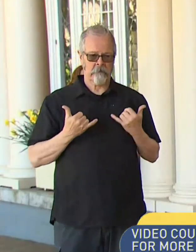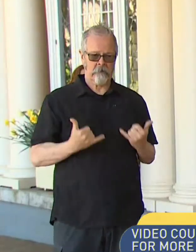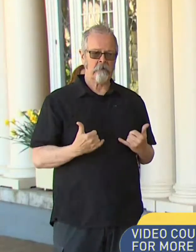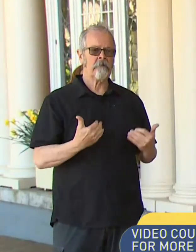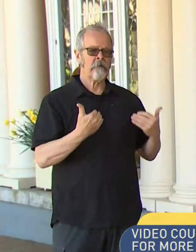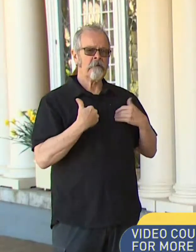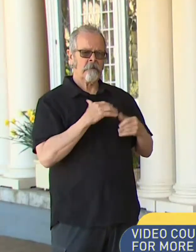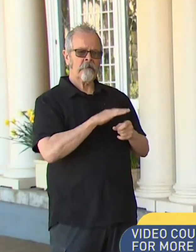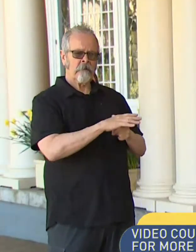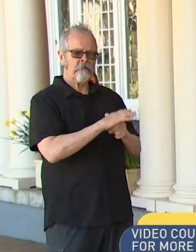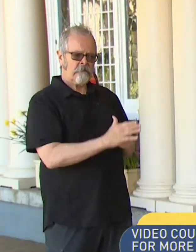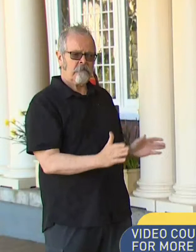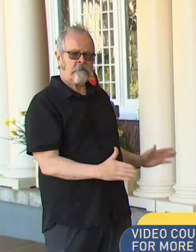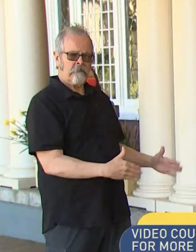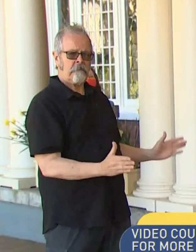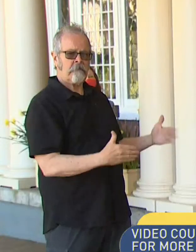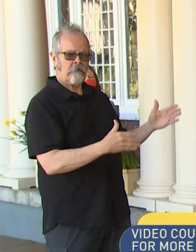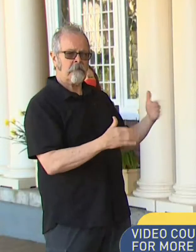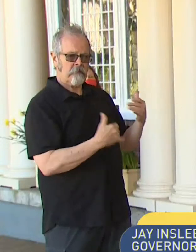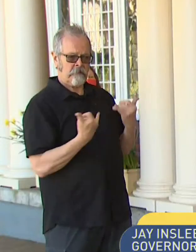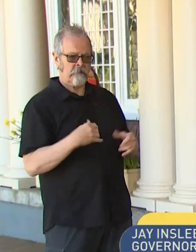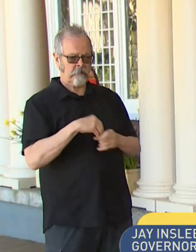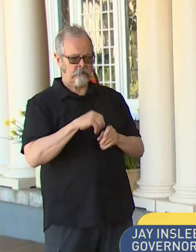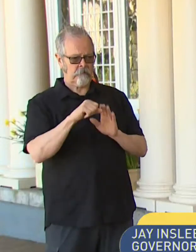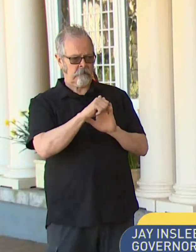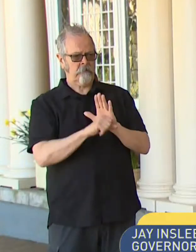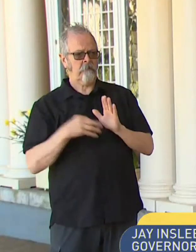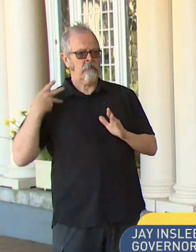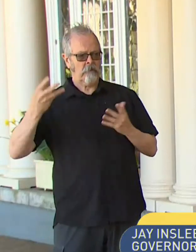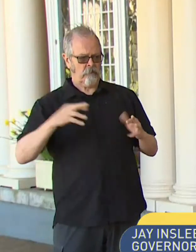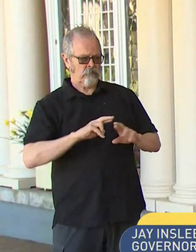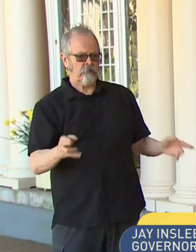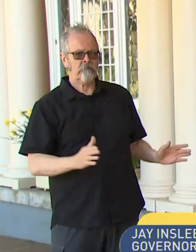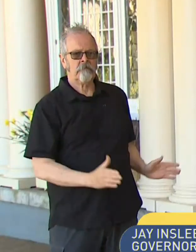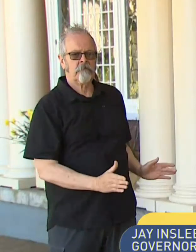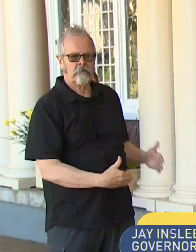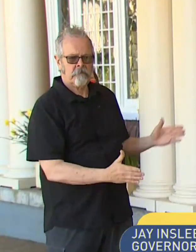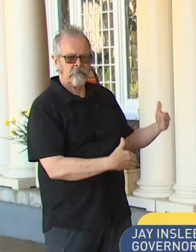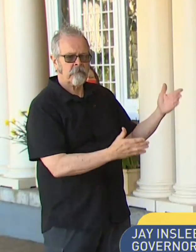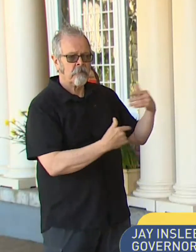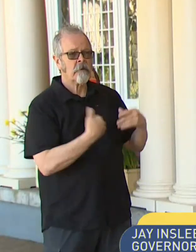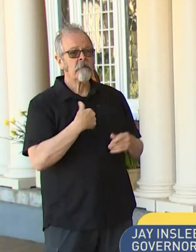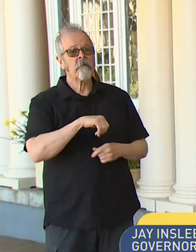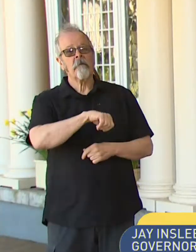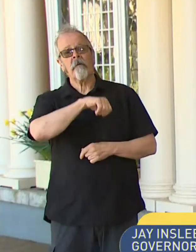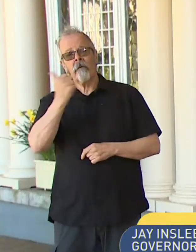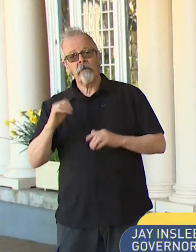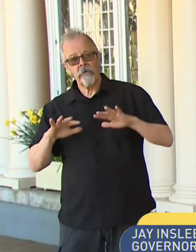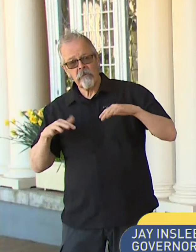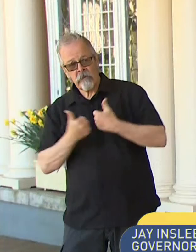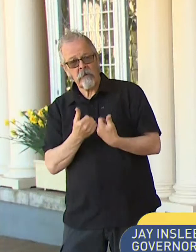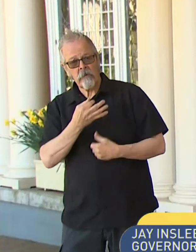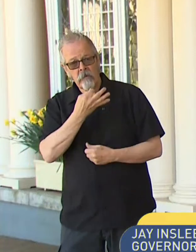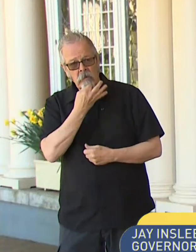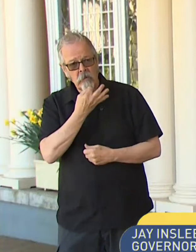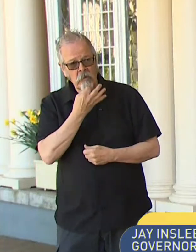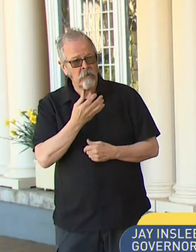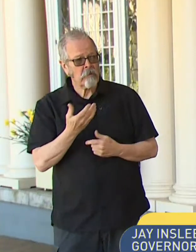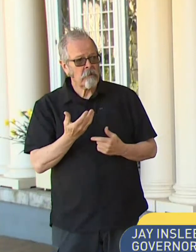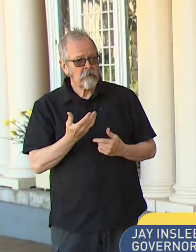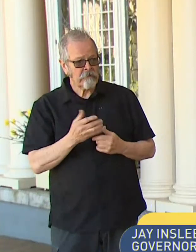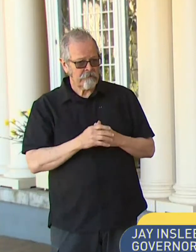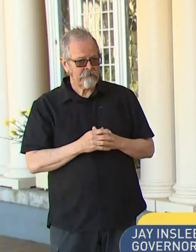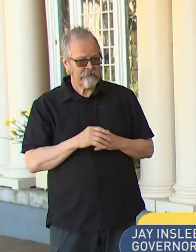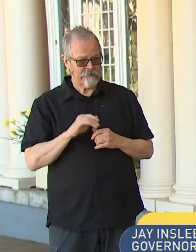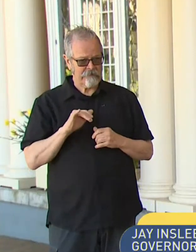everybody eligible in the state of Washington. But we have another challenge coming on to us, and that is a hesitancy of